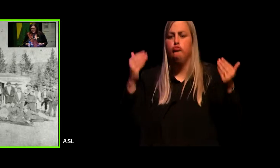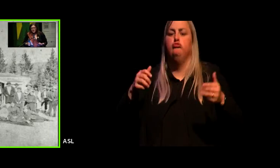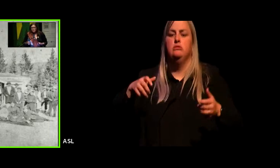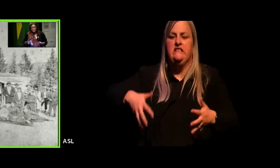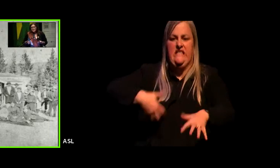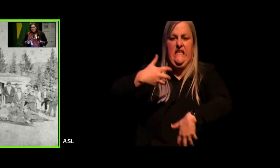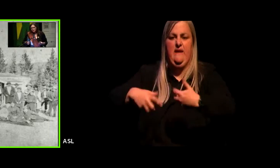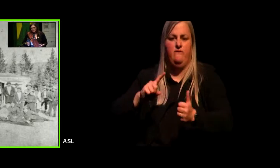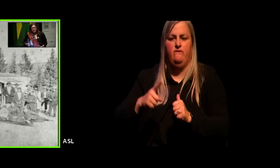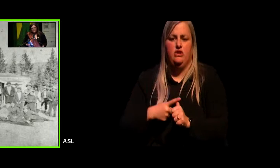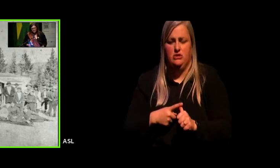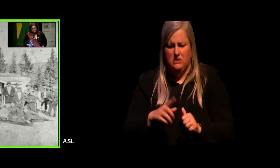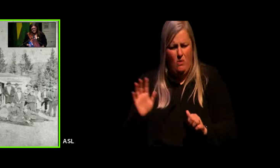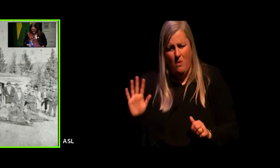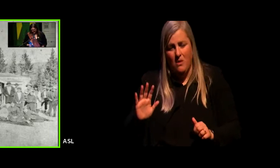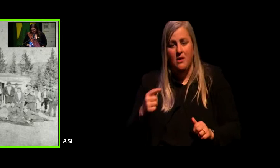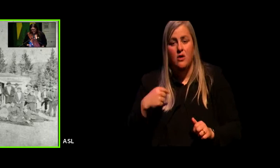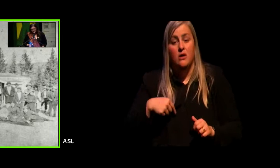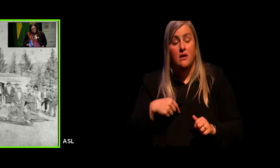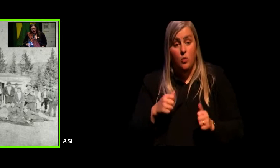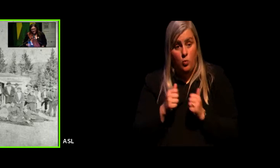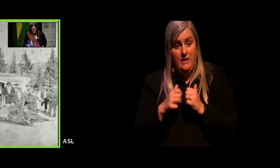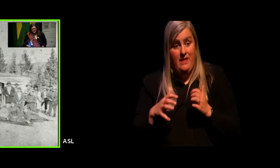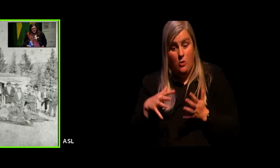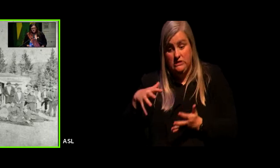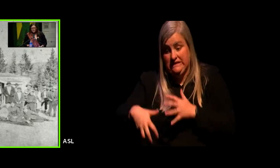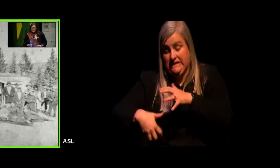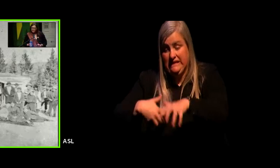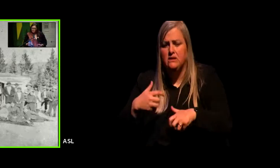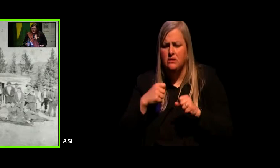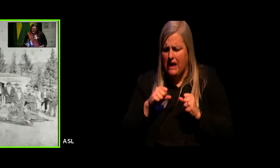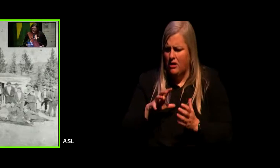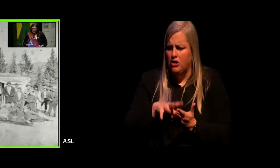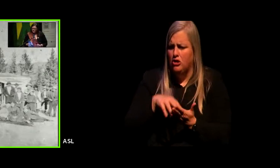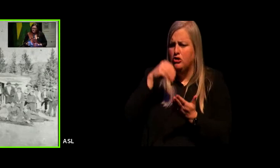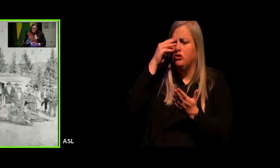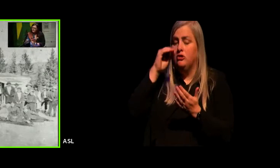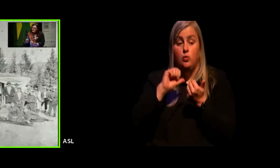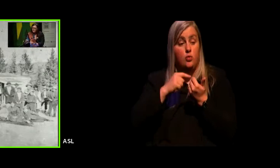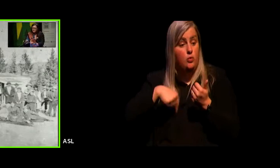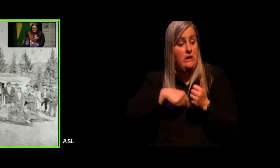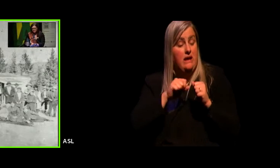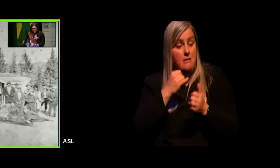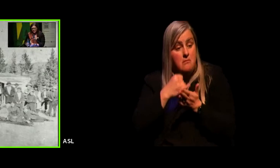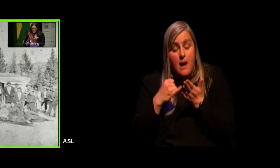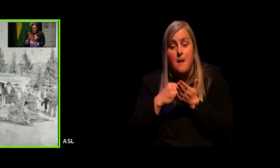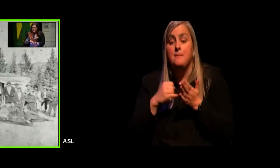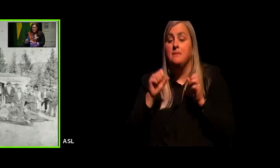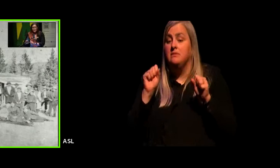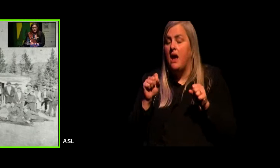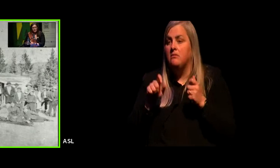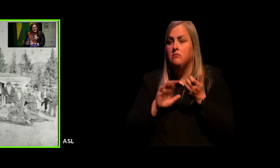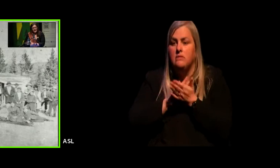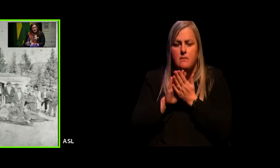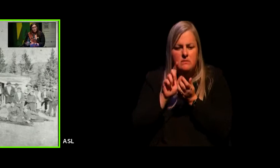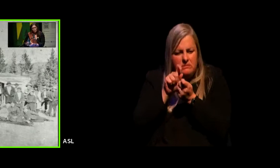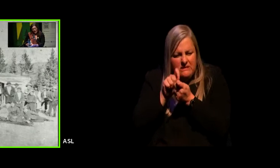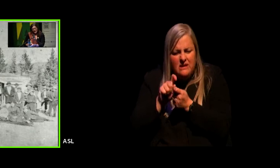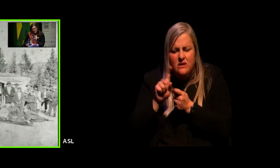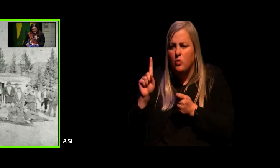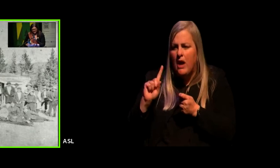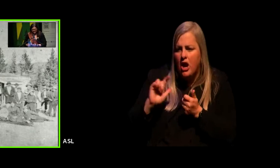up. But we can learn a lot without digging. We can map sites and we can understand things, and then we can be very specific about where and how